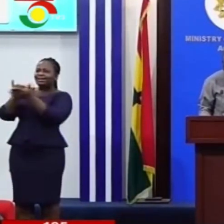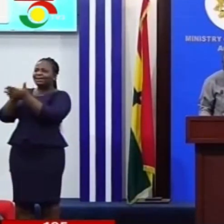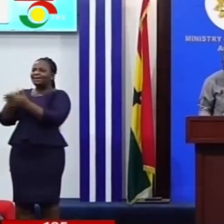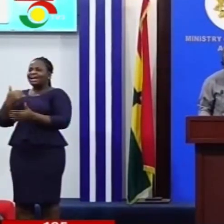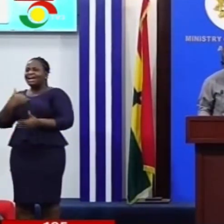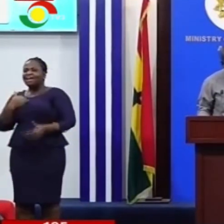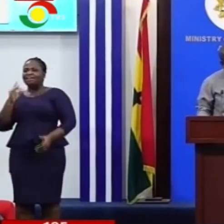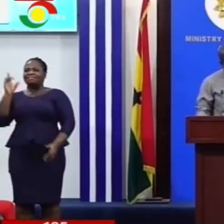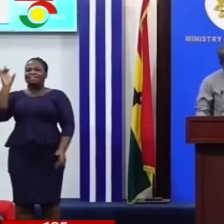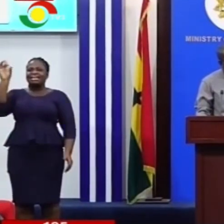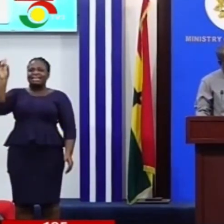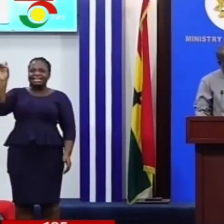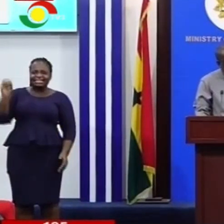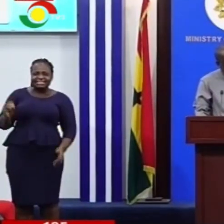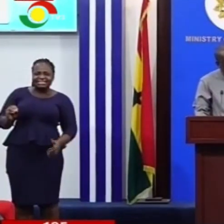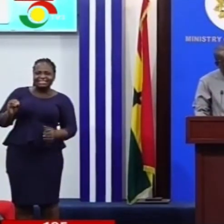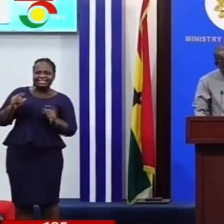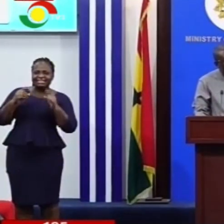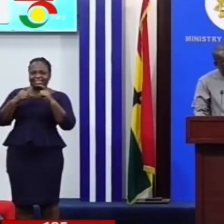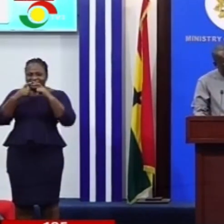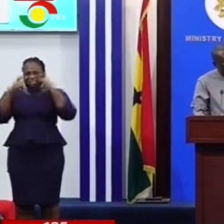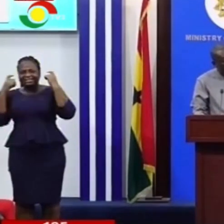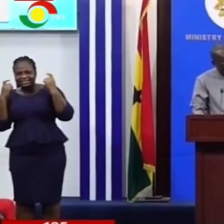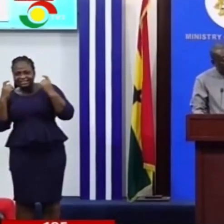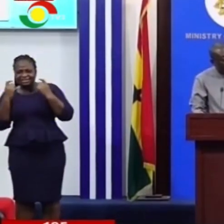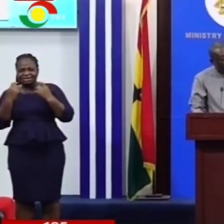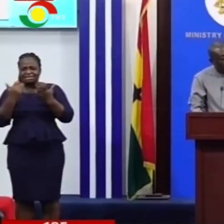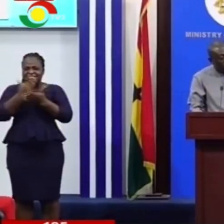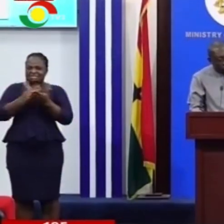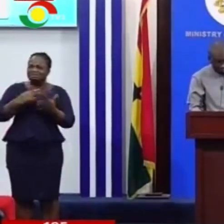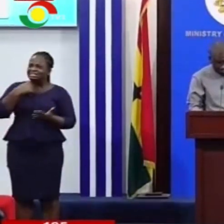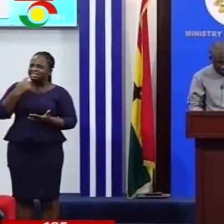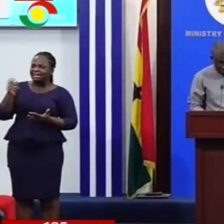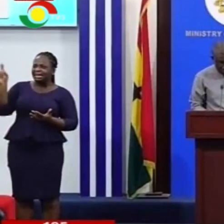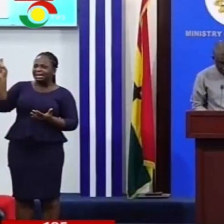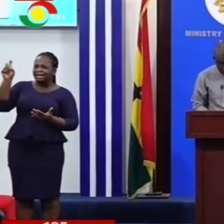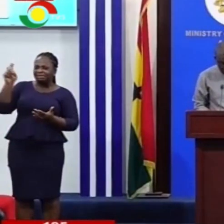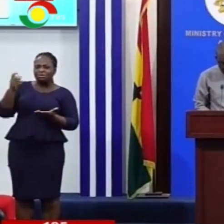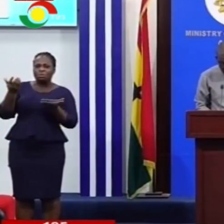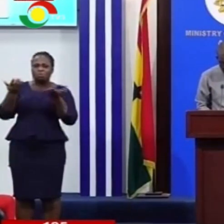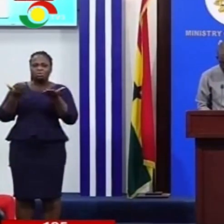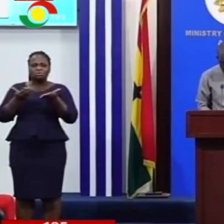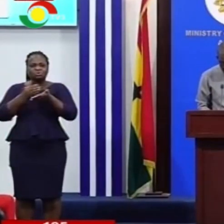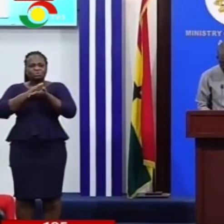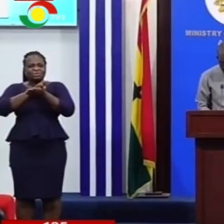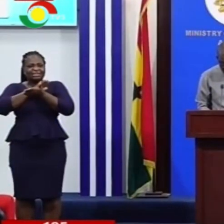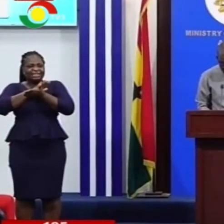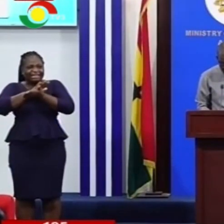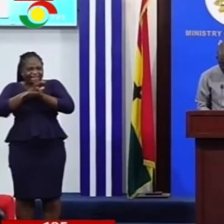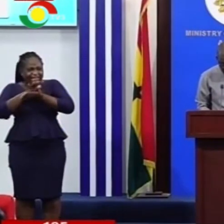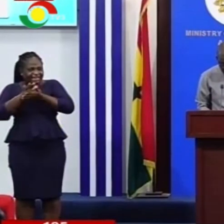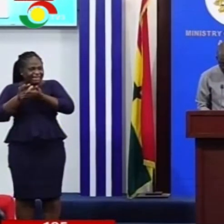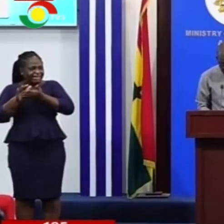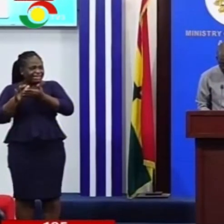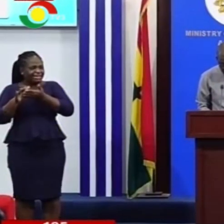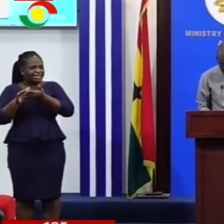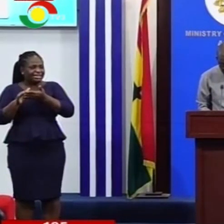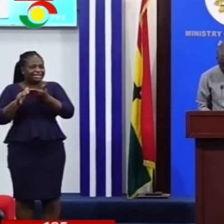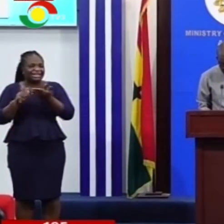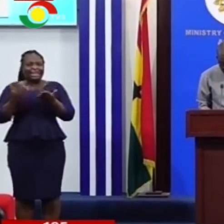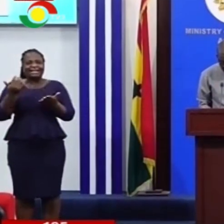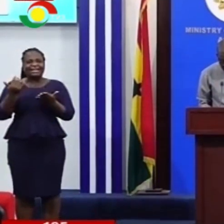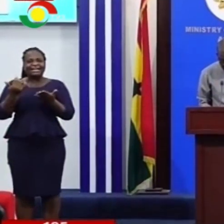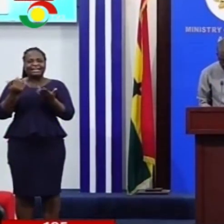80 ventilators, some say 100. Can we have clarity to the number of ventilators we have? And then the status of